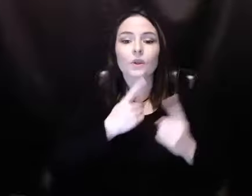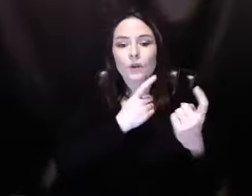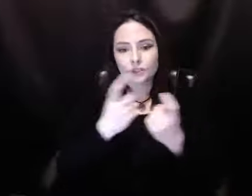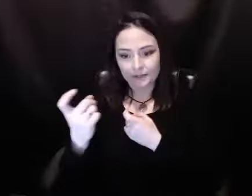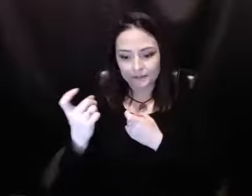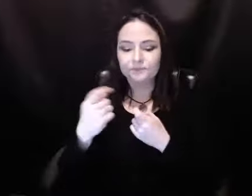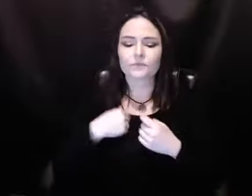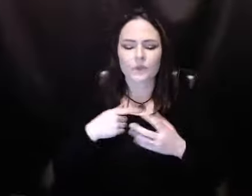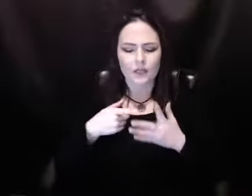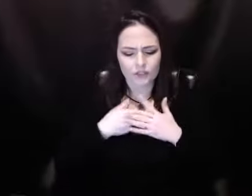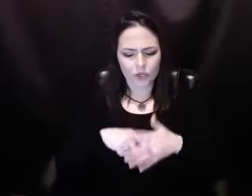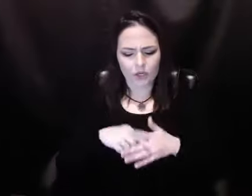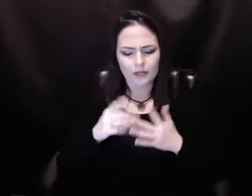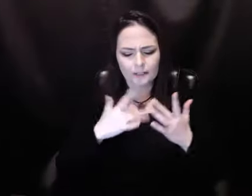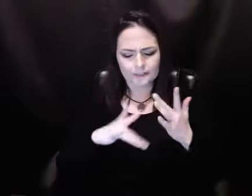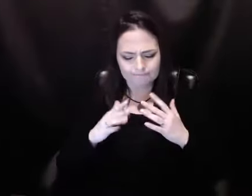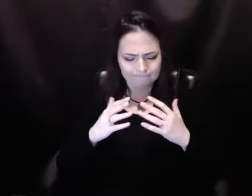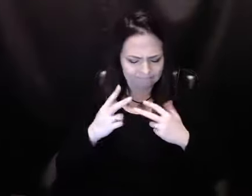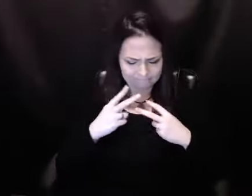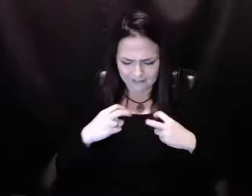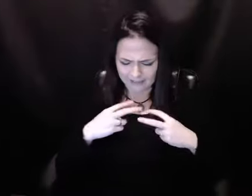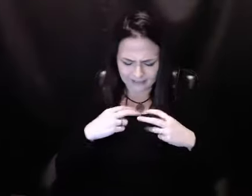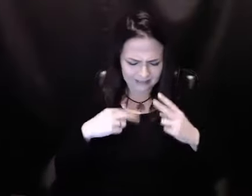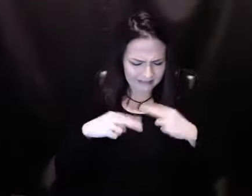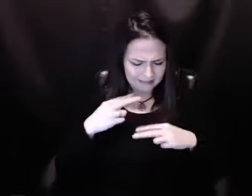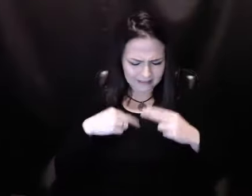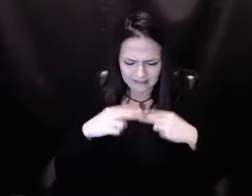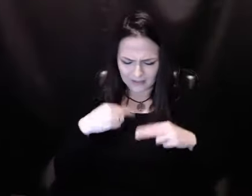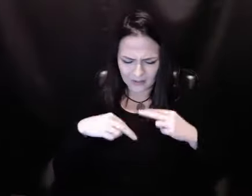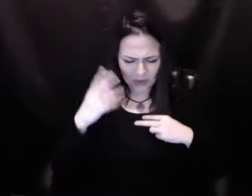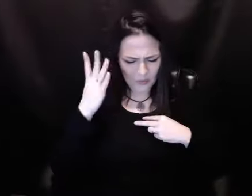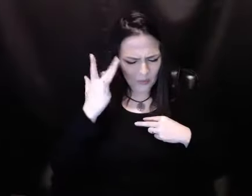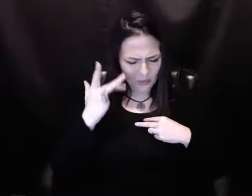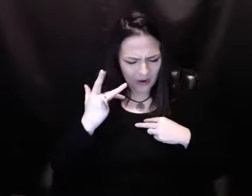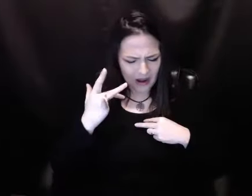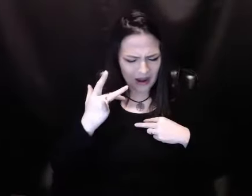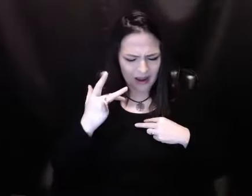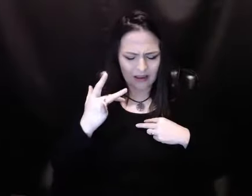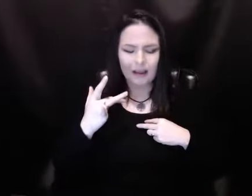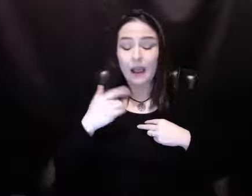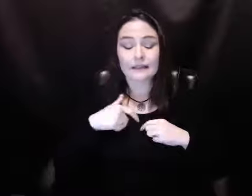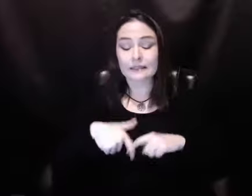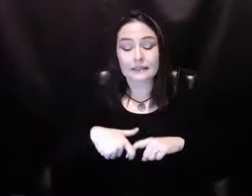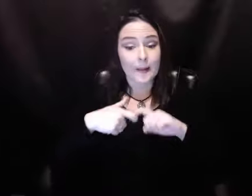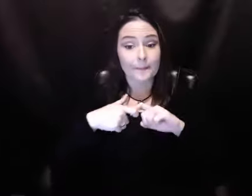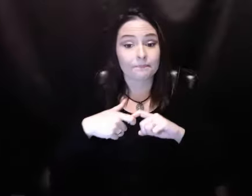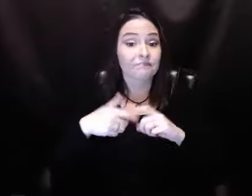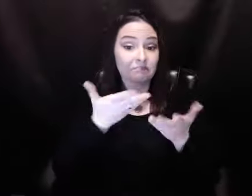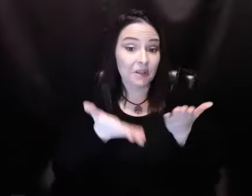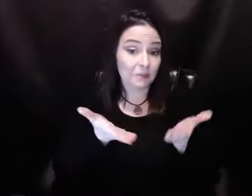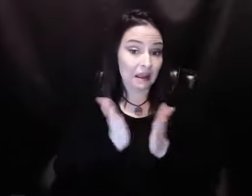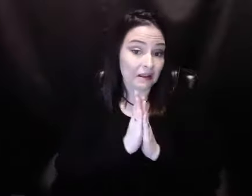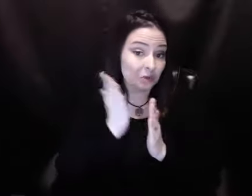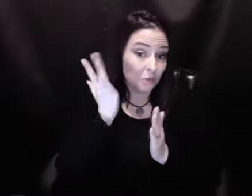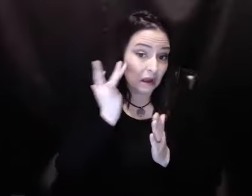I require daily. With regards to step 4, let me be very honest. I started this step many years